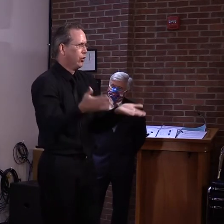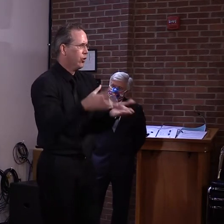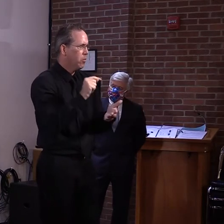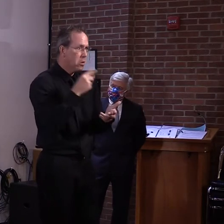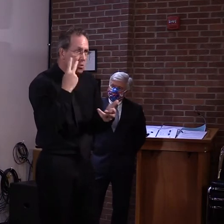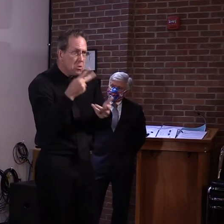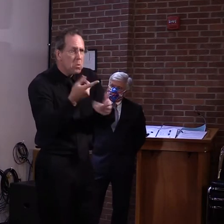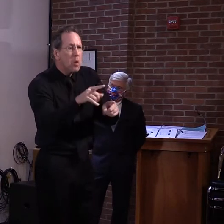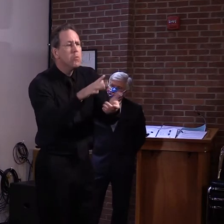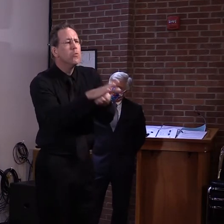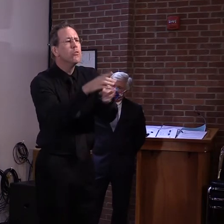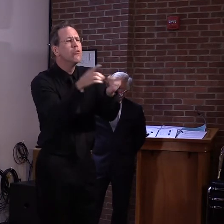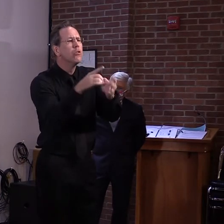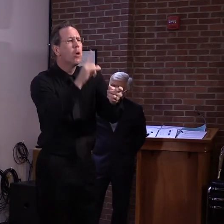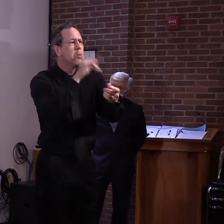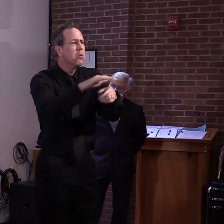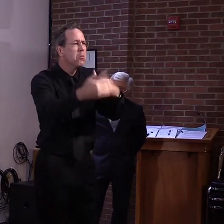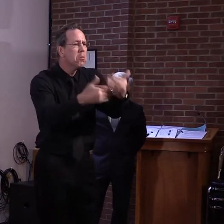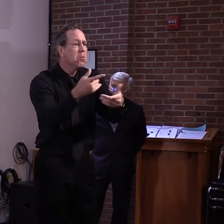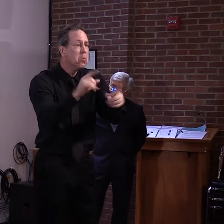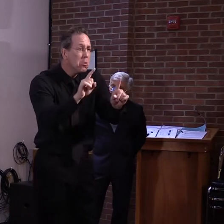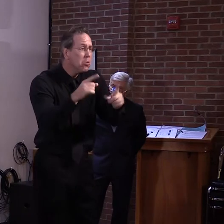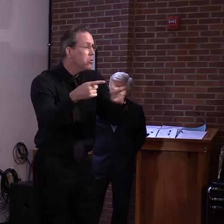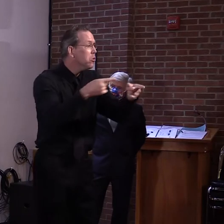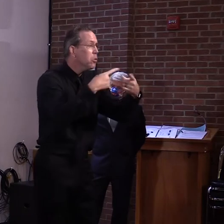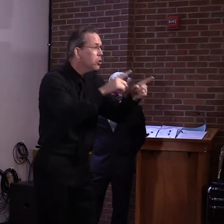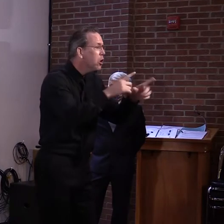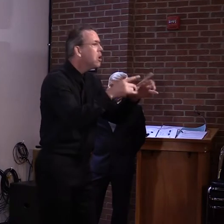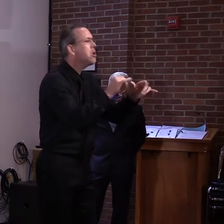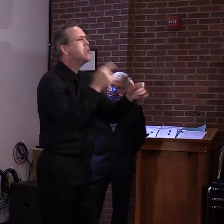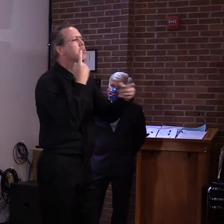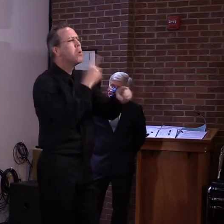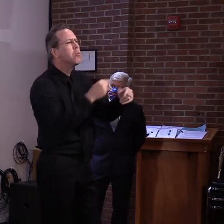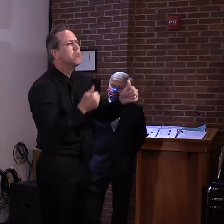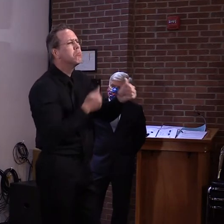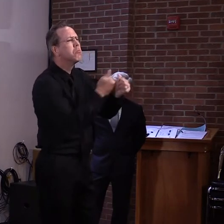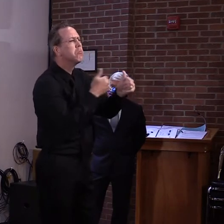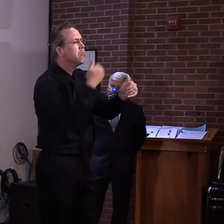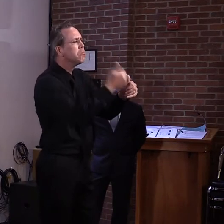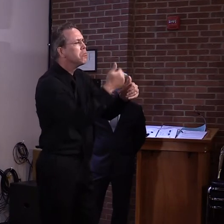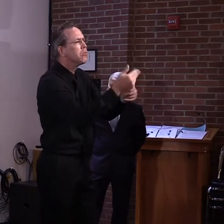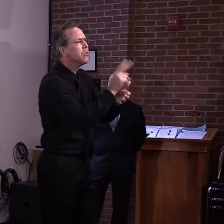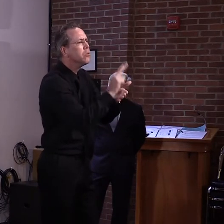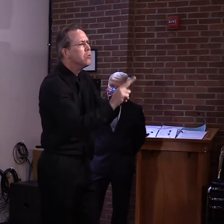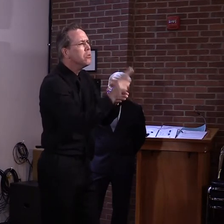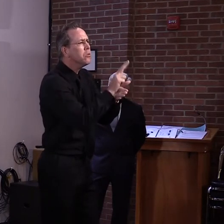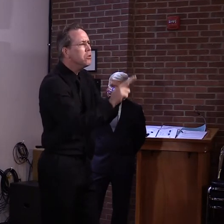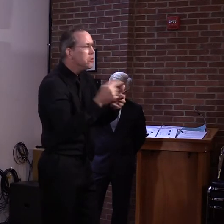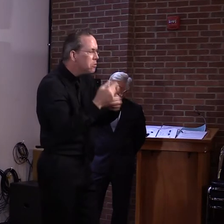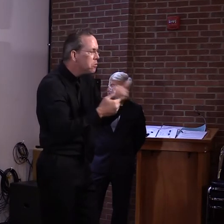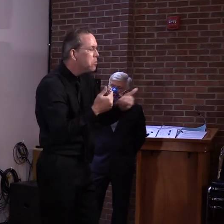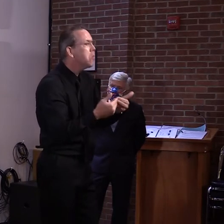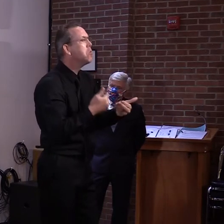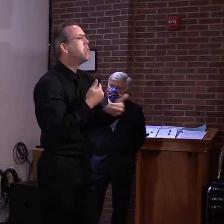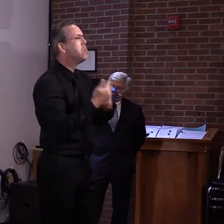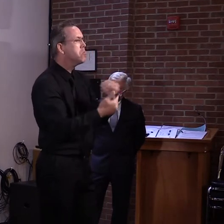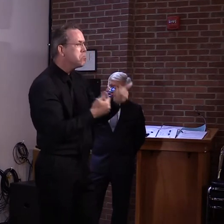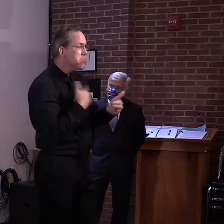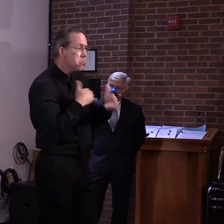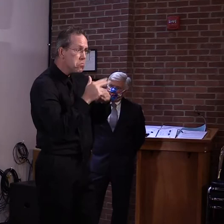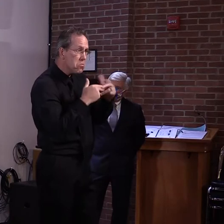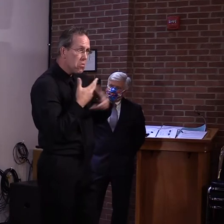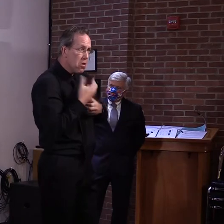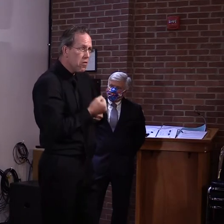apprehension 2 weeks from now than there is today, and this will be successful, and that they will be able to transition to